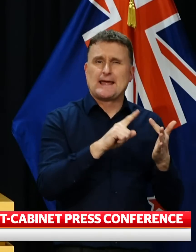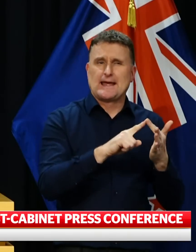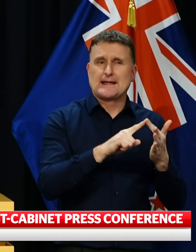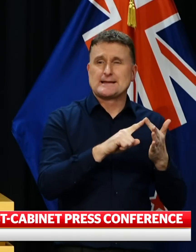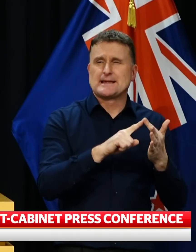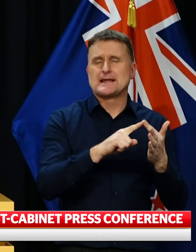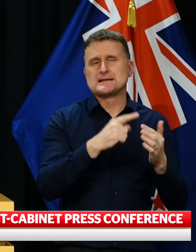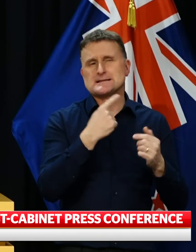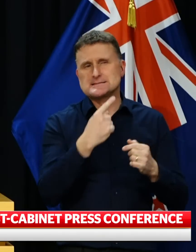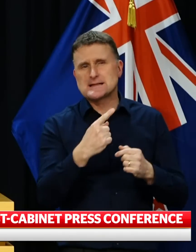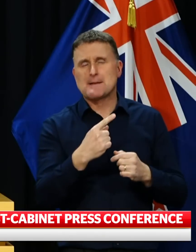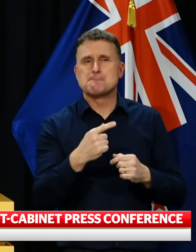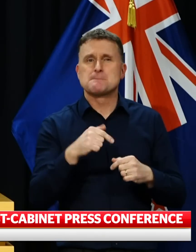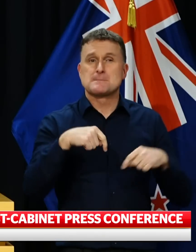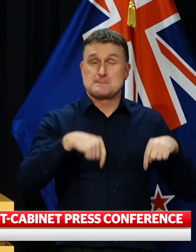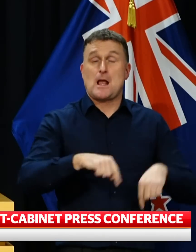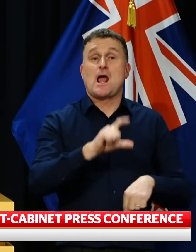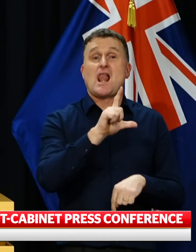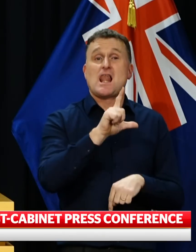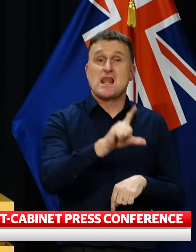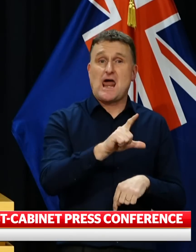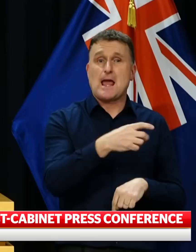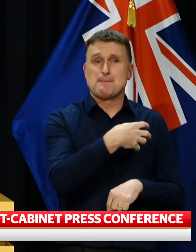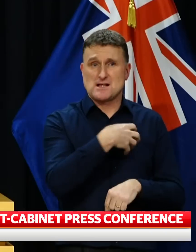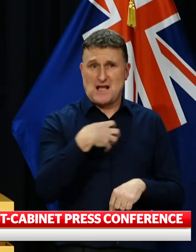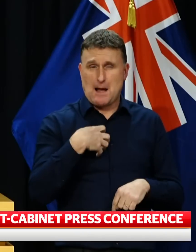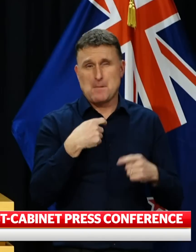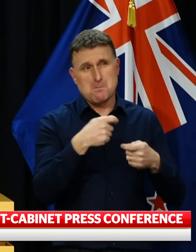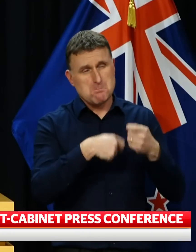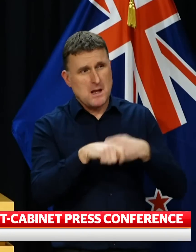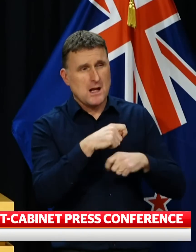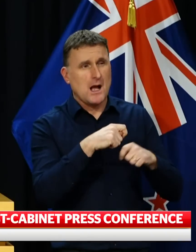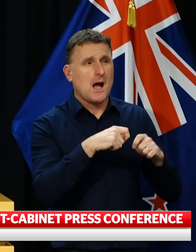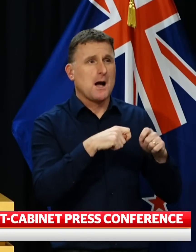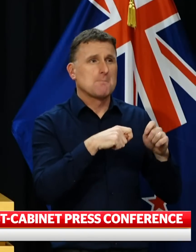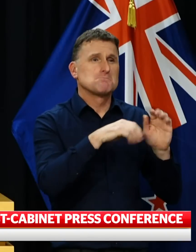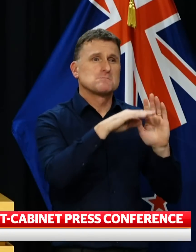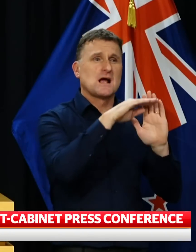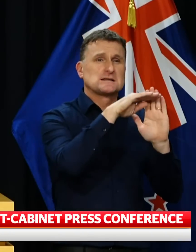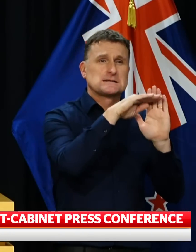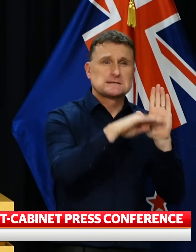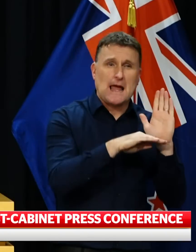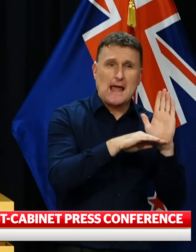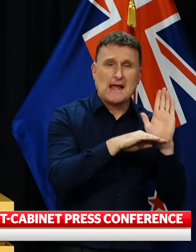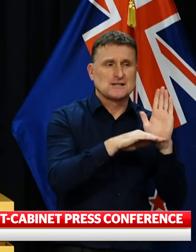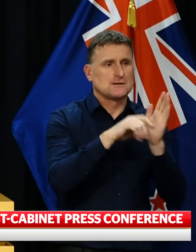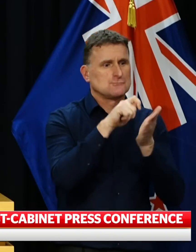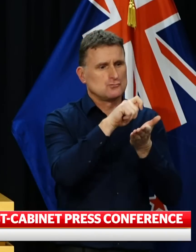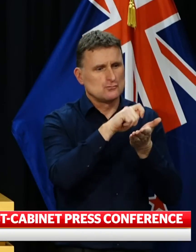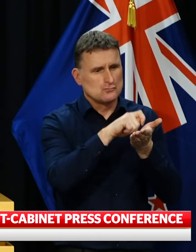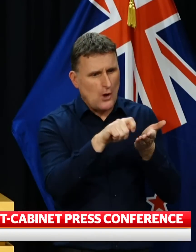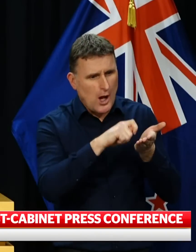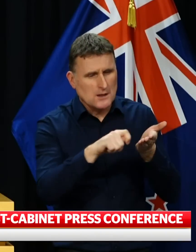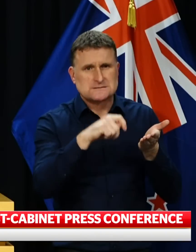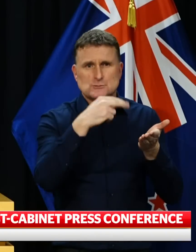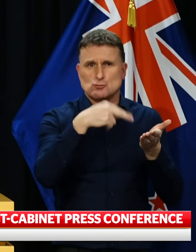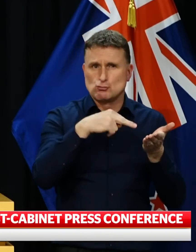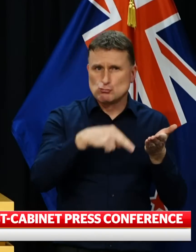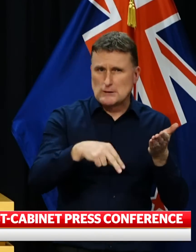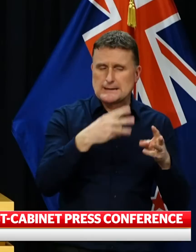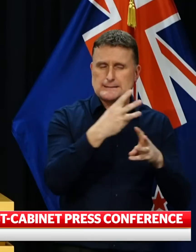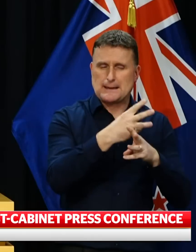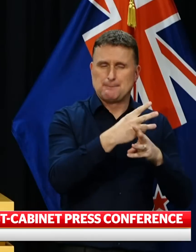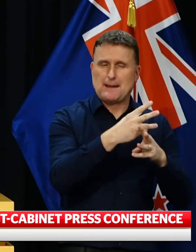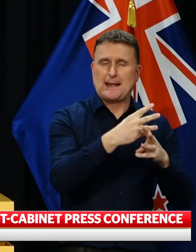to standardise the teaching of, the government can standardise the teaching of reading, writing and maths. When the National Party sort of suggested something kind of